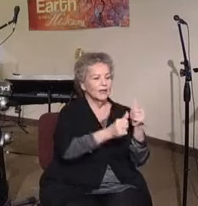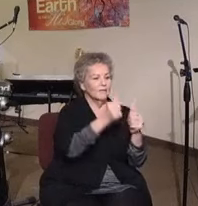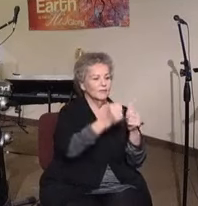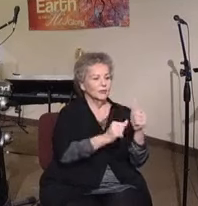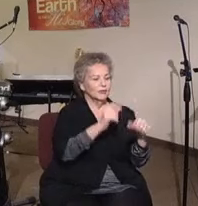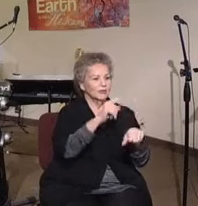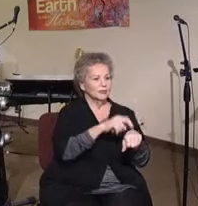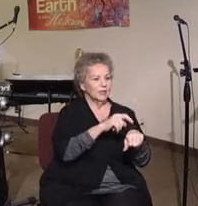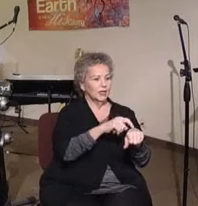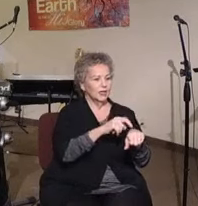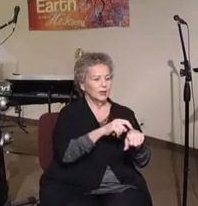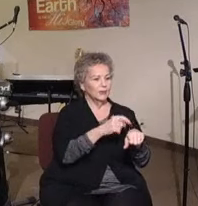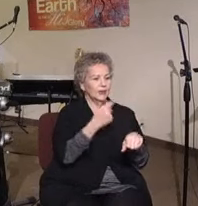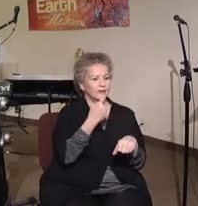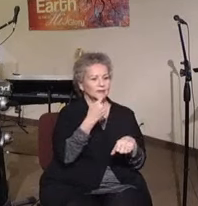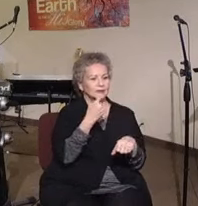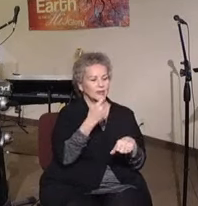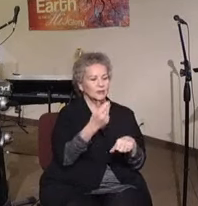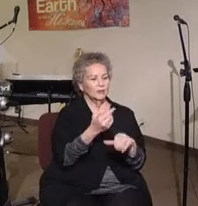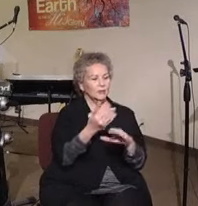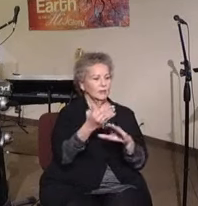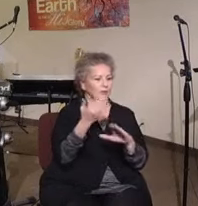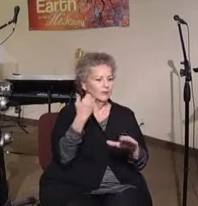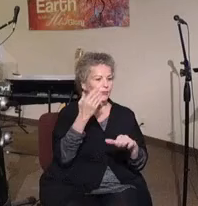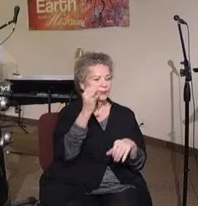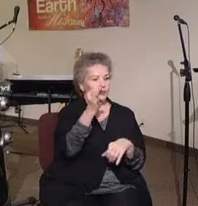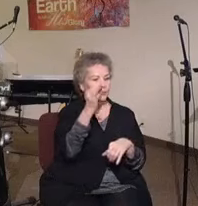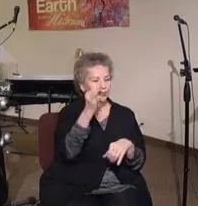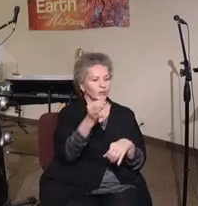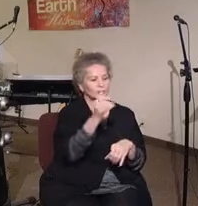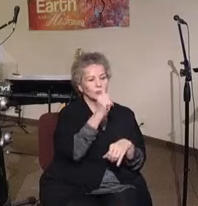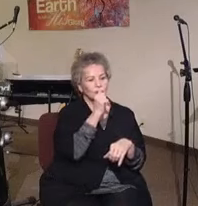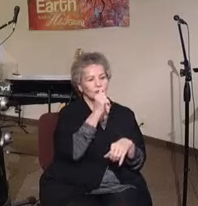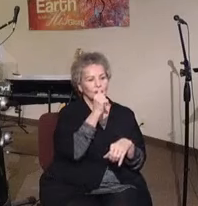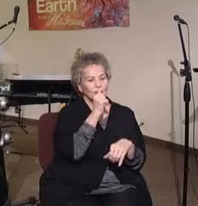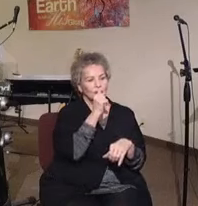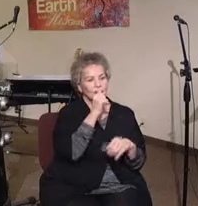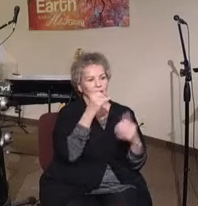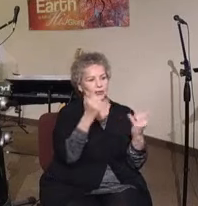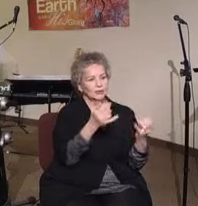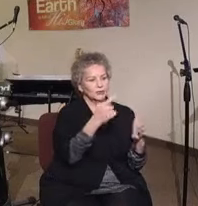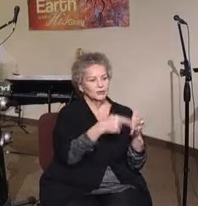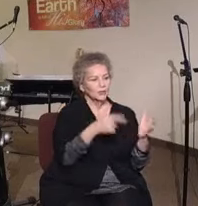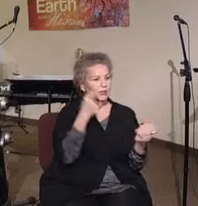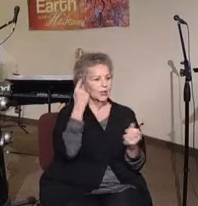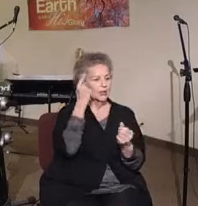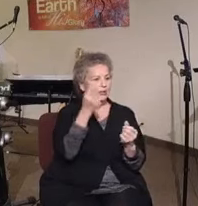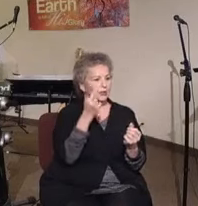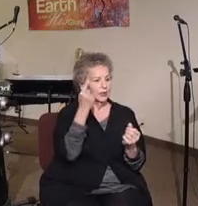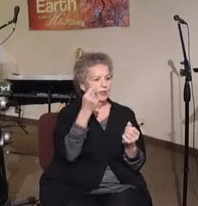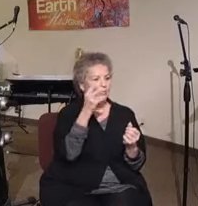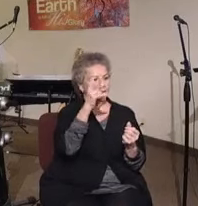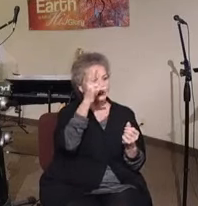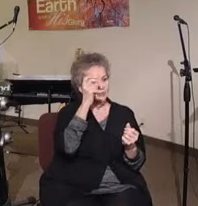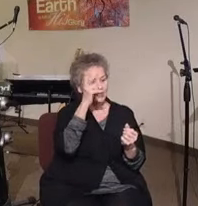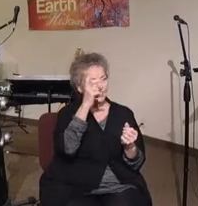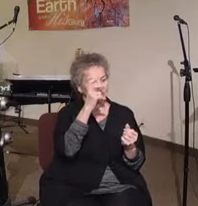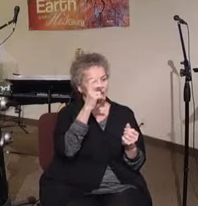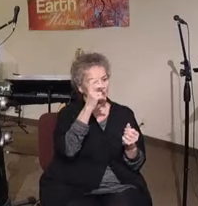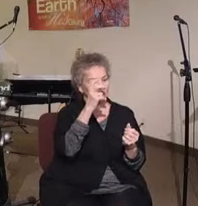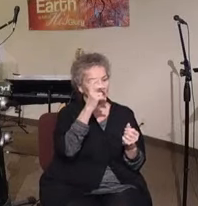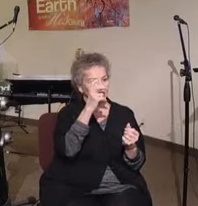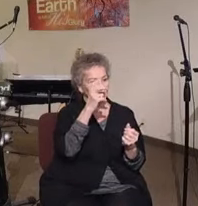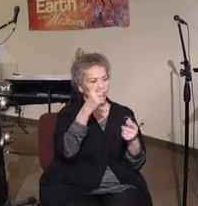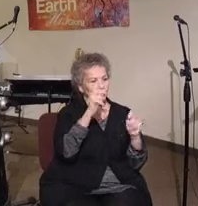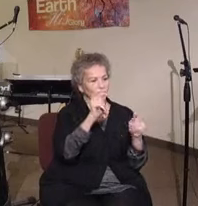every time I have said this from the pulpit or in private, this is what I think of about Satan hissing